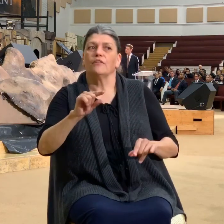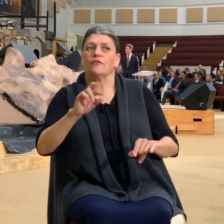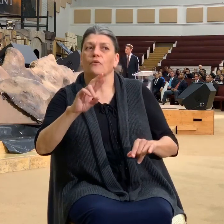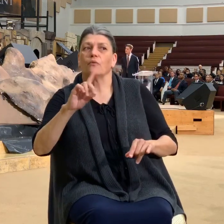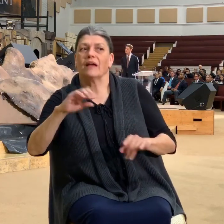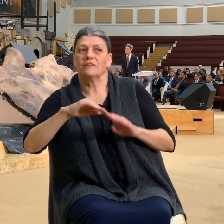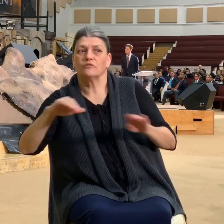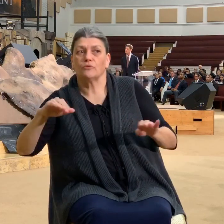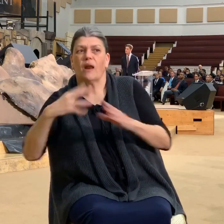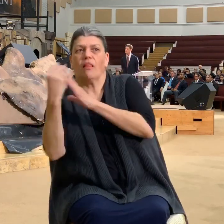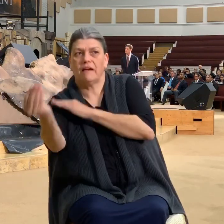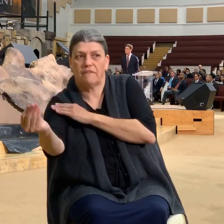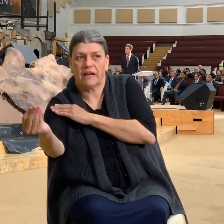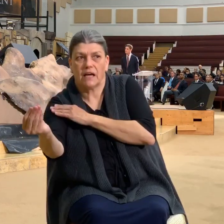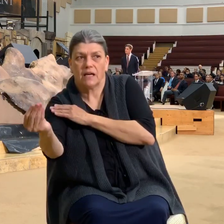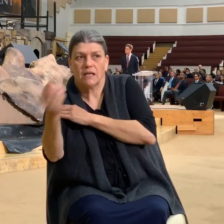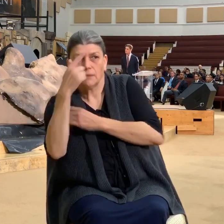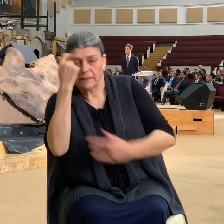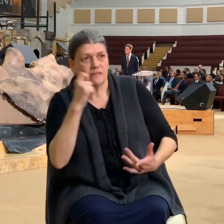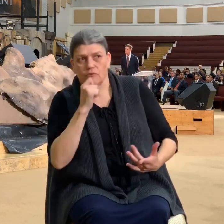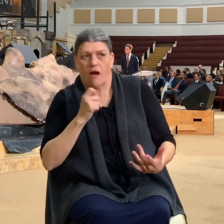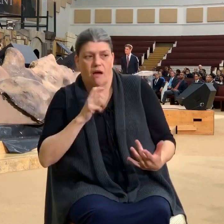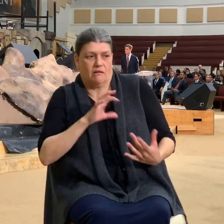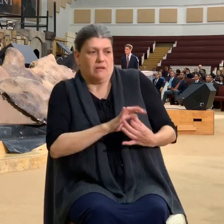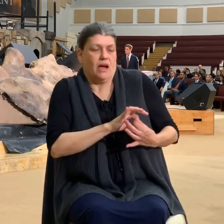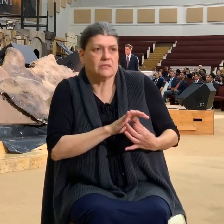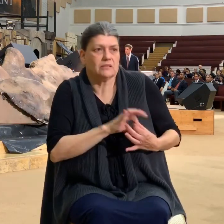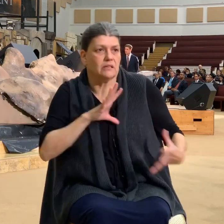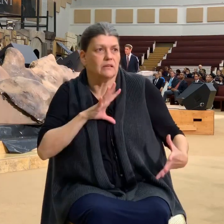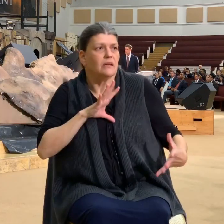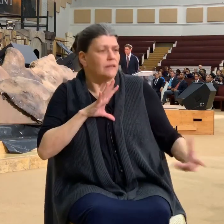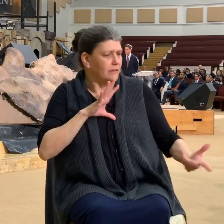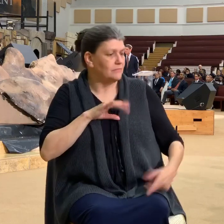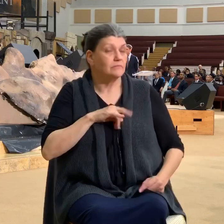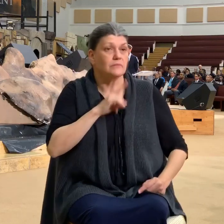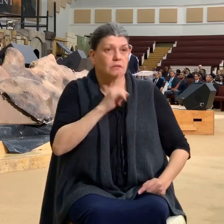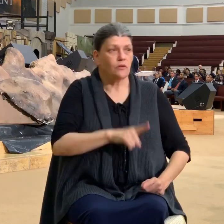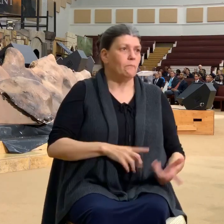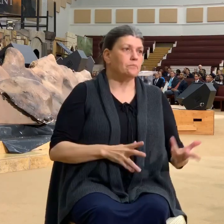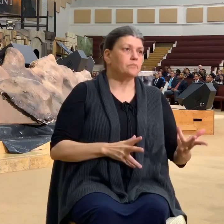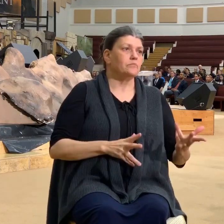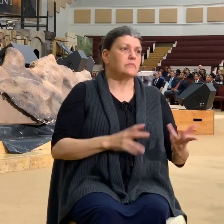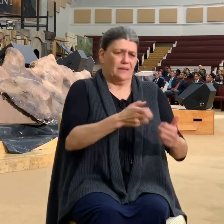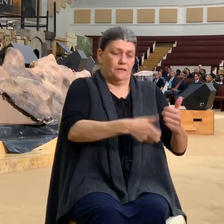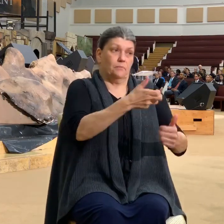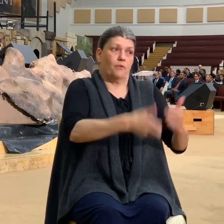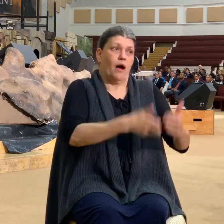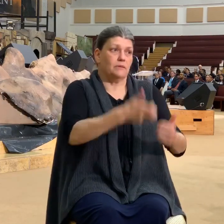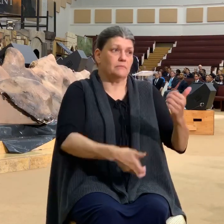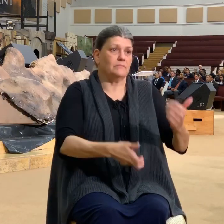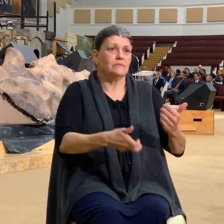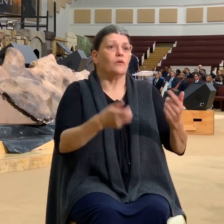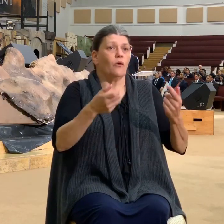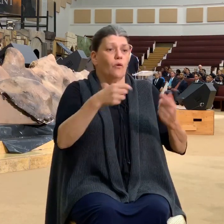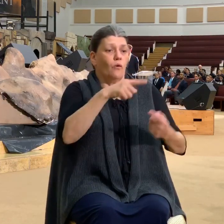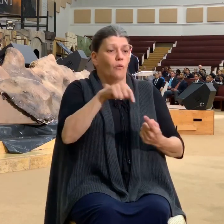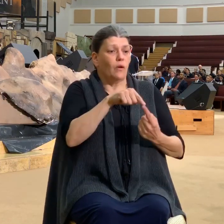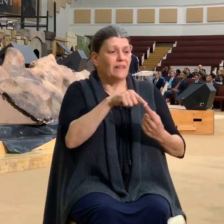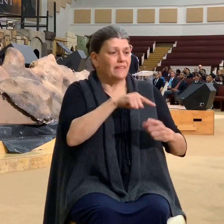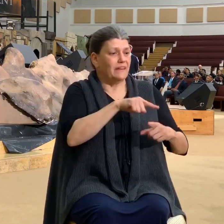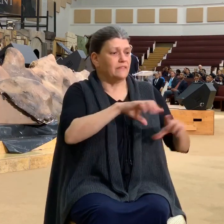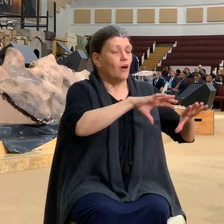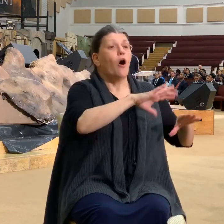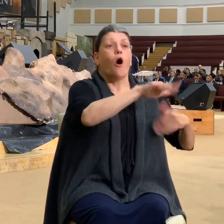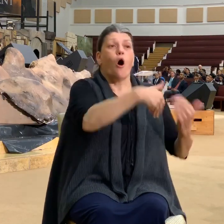disconnected. And so this is a real problem. The other problem was that what happened when these homogeneous principal unit